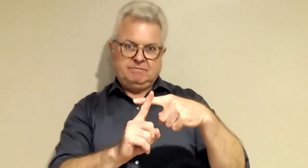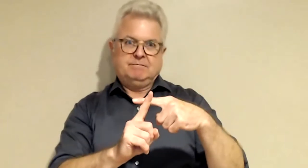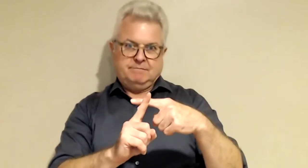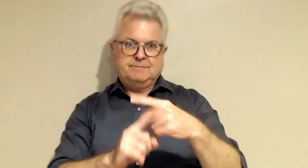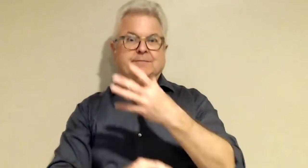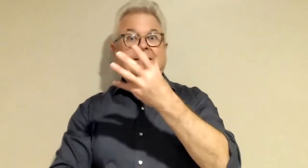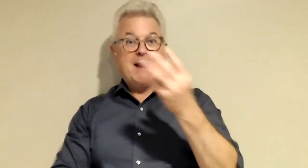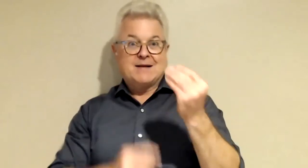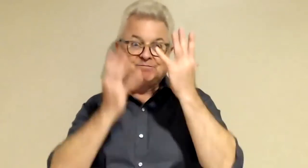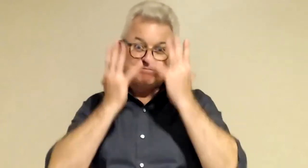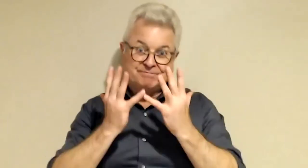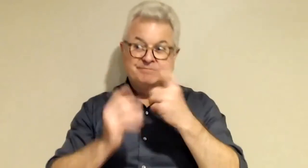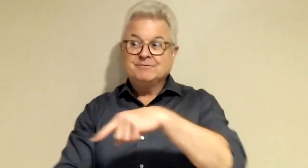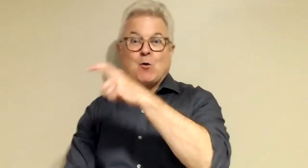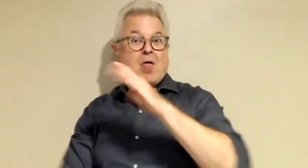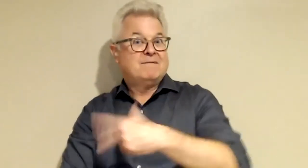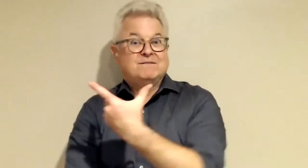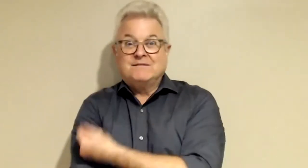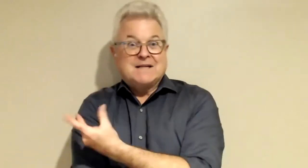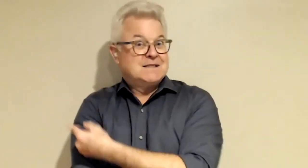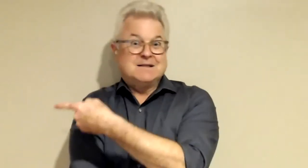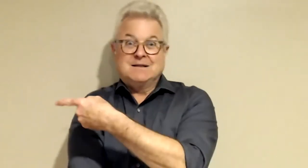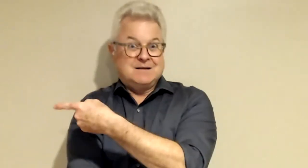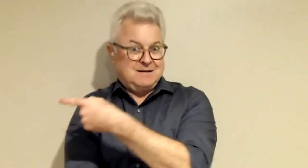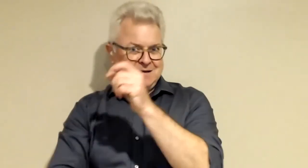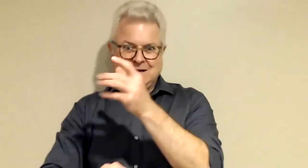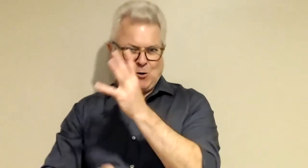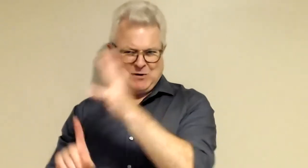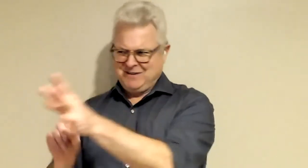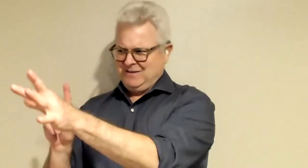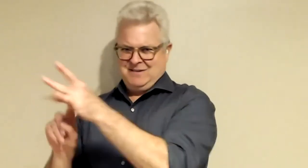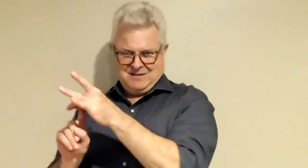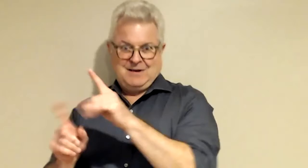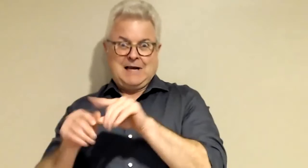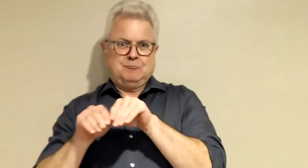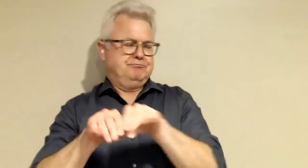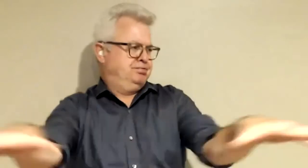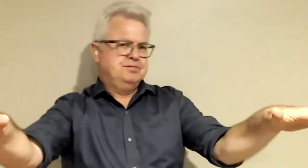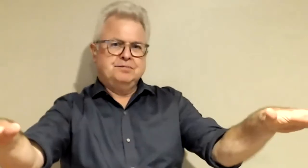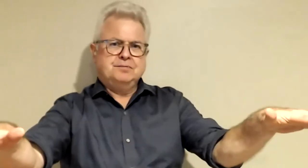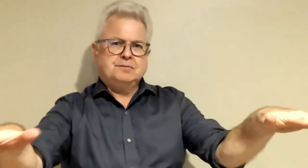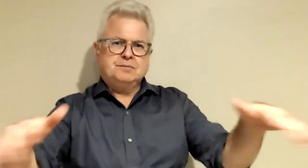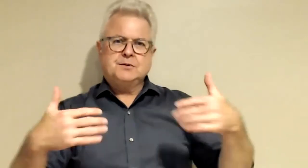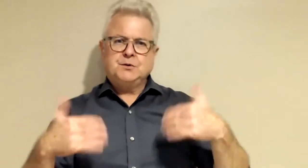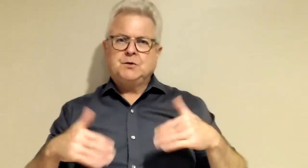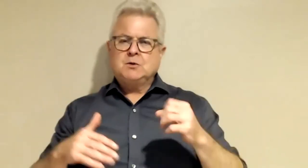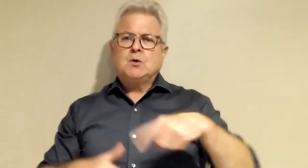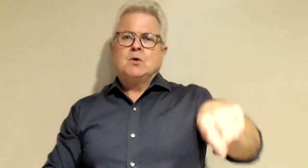higher chance of contracting a positive. And unfortunately, those who have not been vaccinated, those